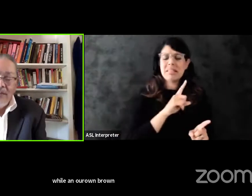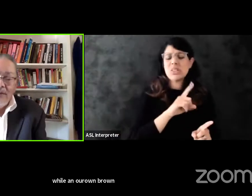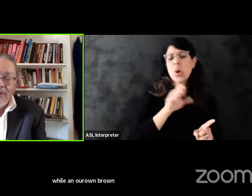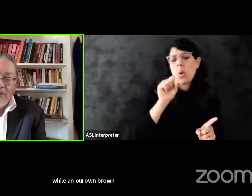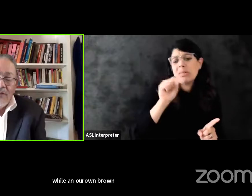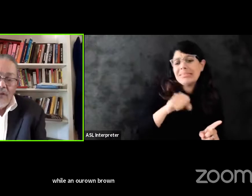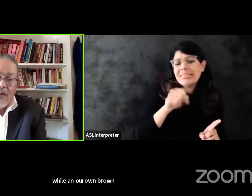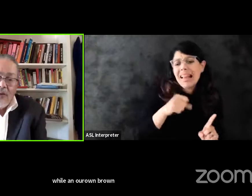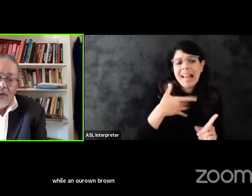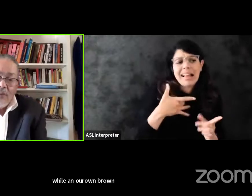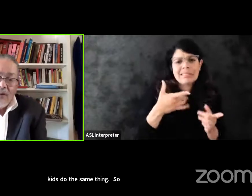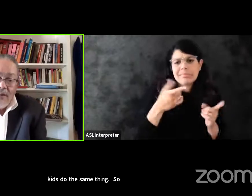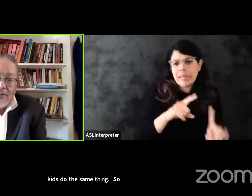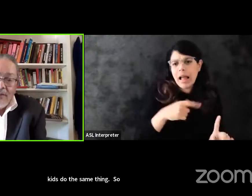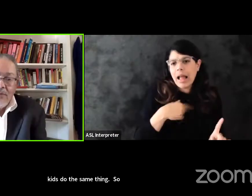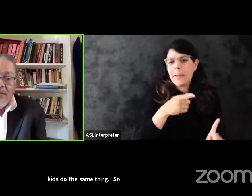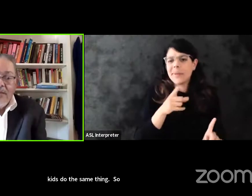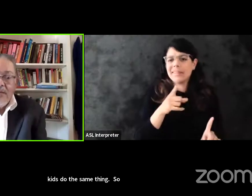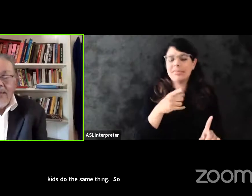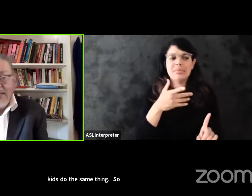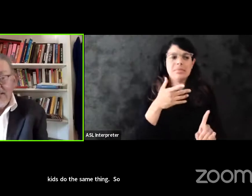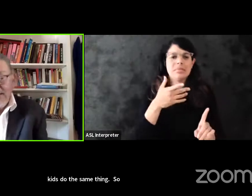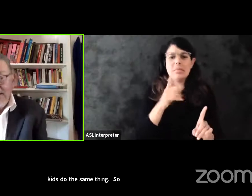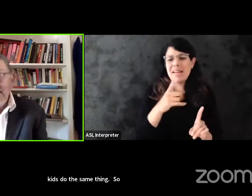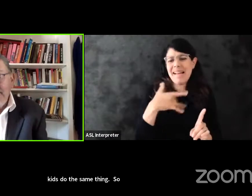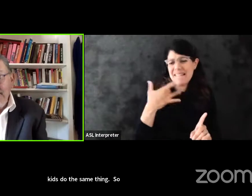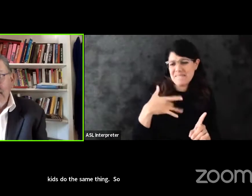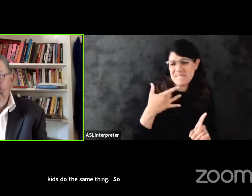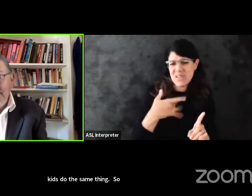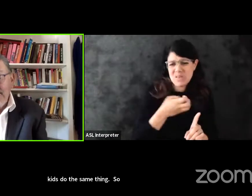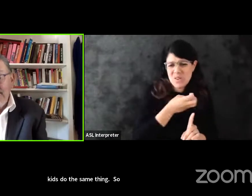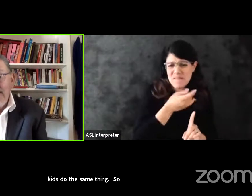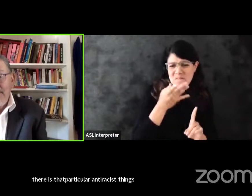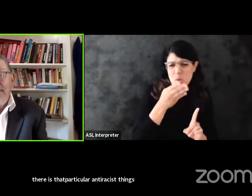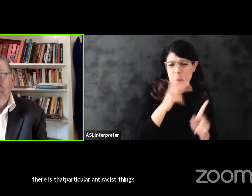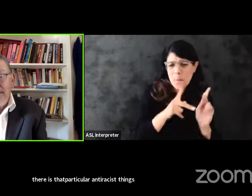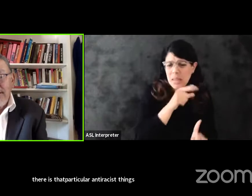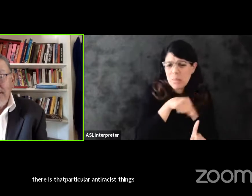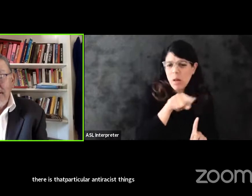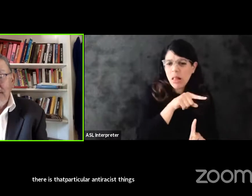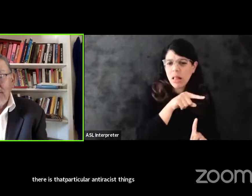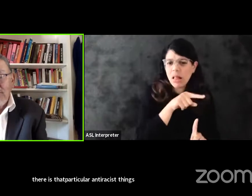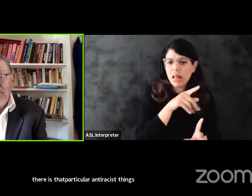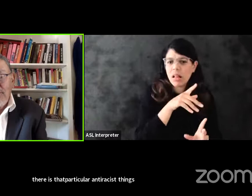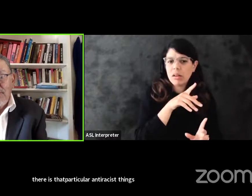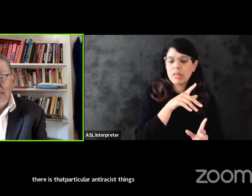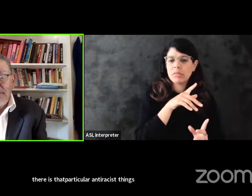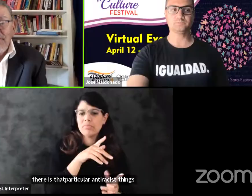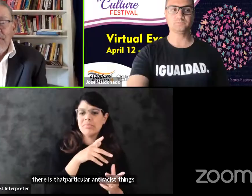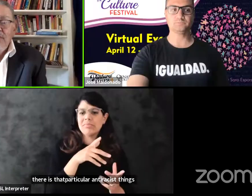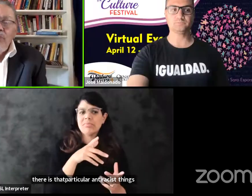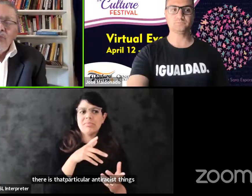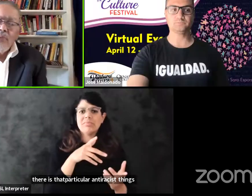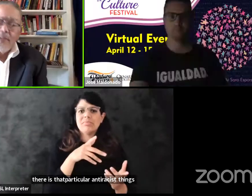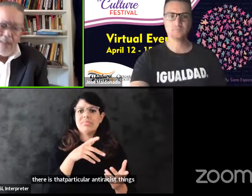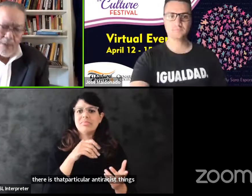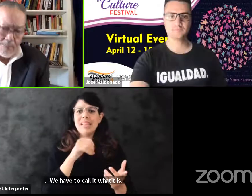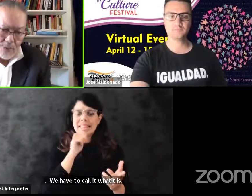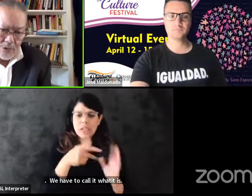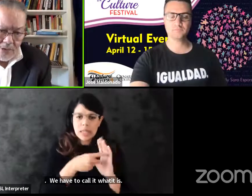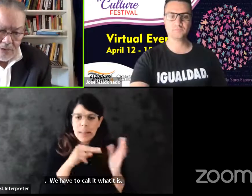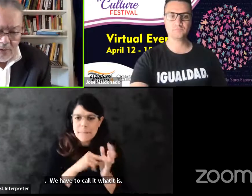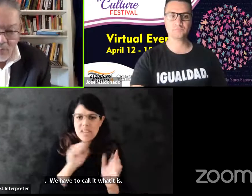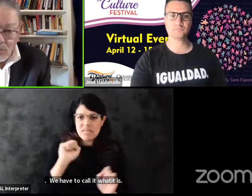racist thing. So we got to call it what it is. And they got to be educated. I think it's a question of education. One of the ways that